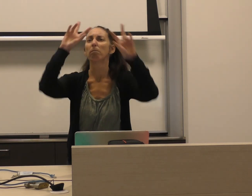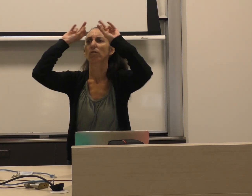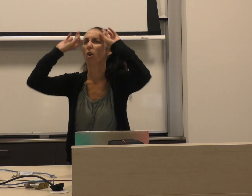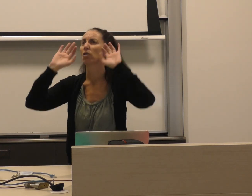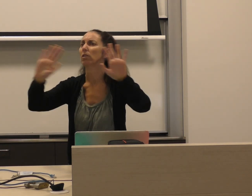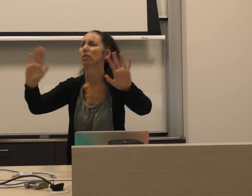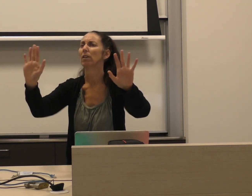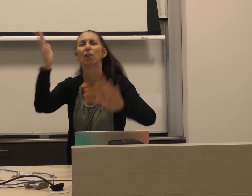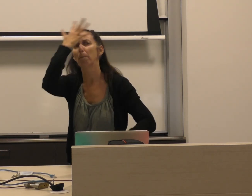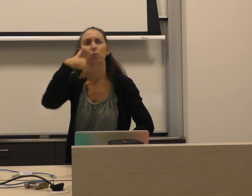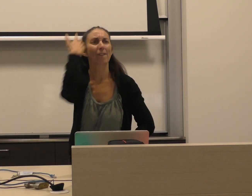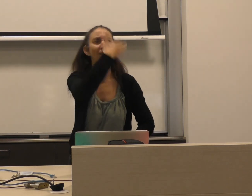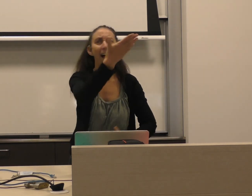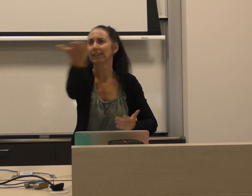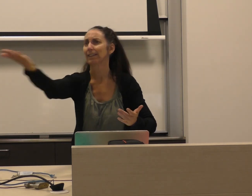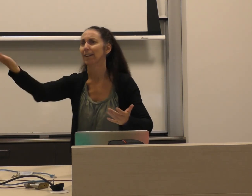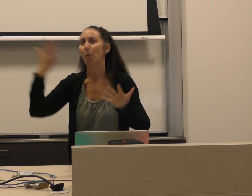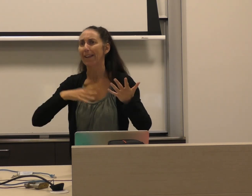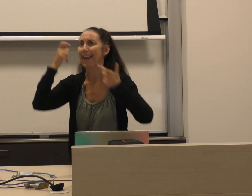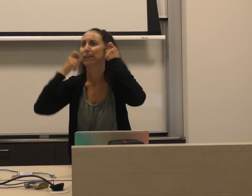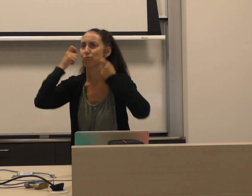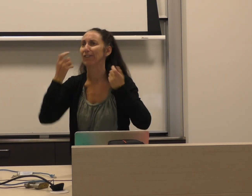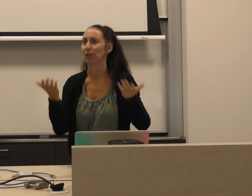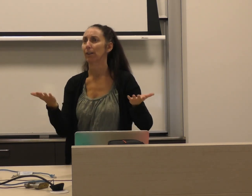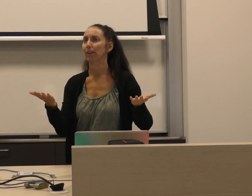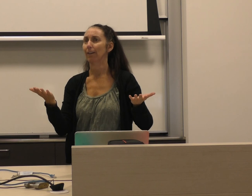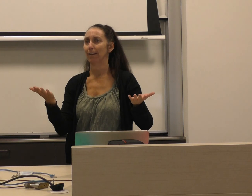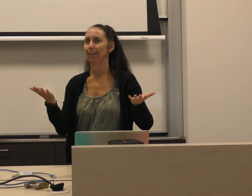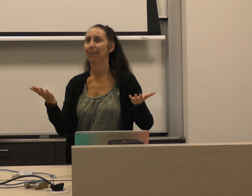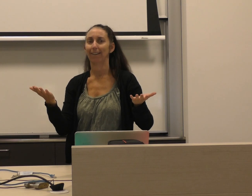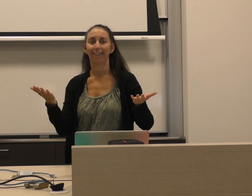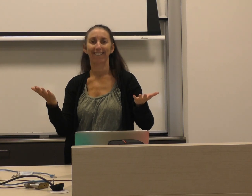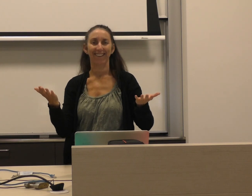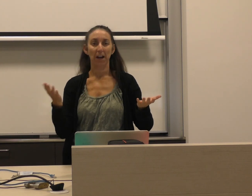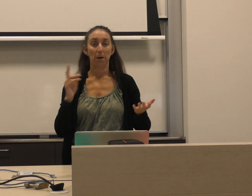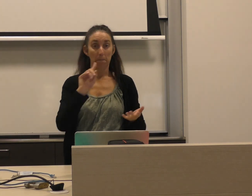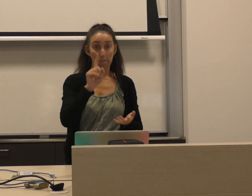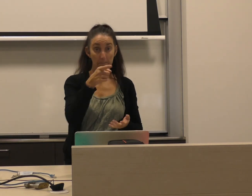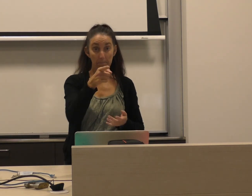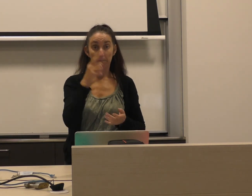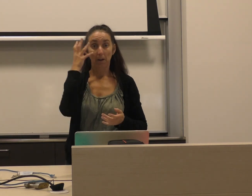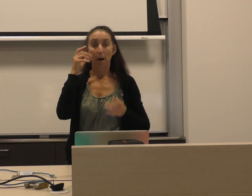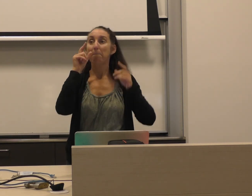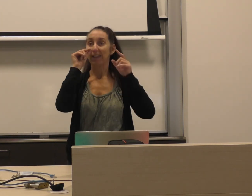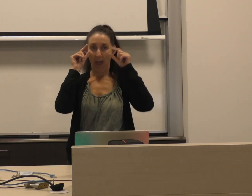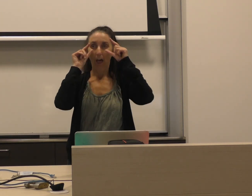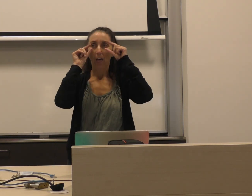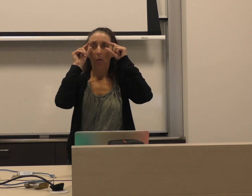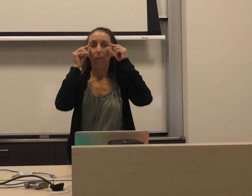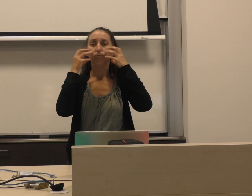So please, don't go get Botox treatment. Your faces are beautiful the way they are. We want them to stay that way. But they